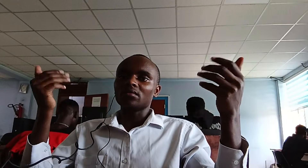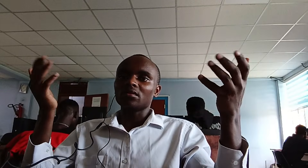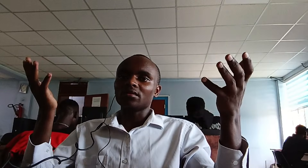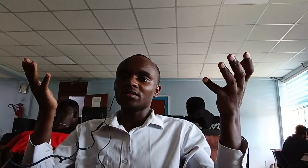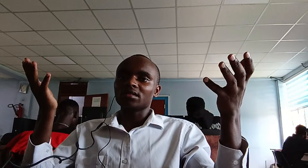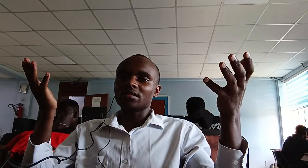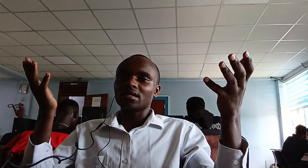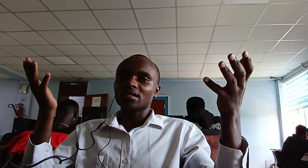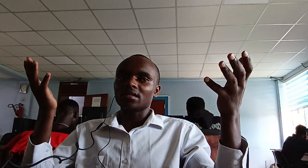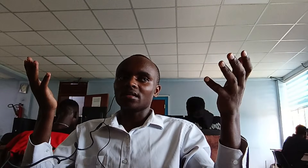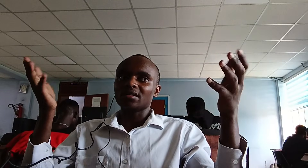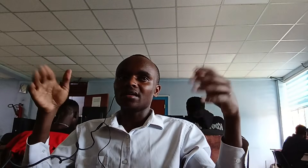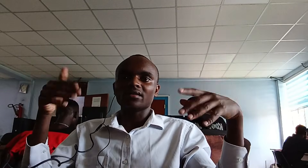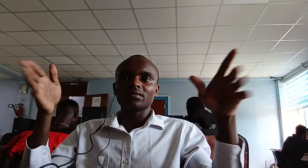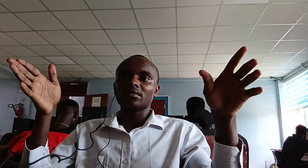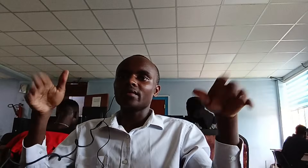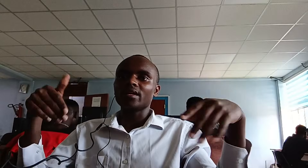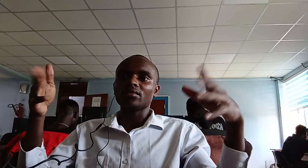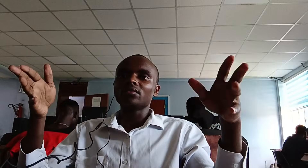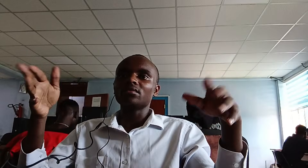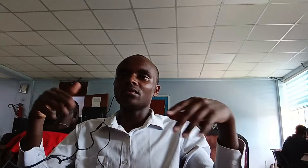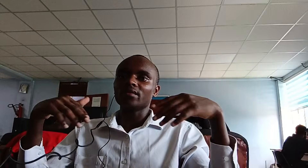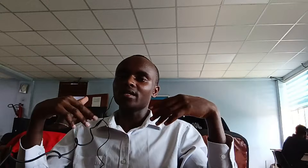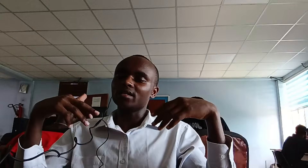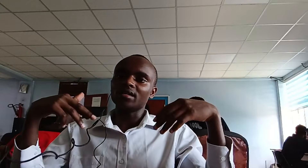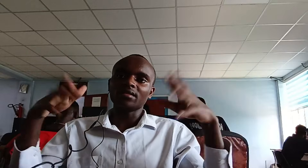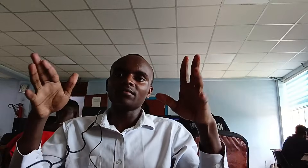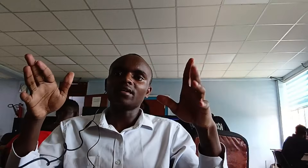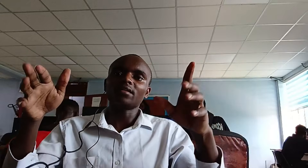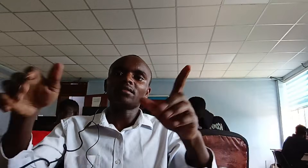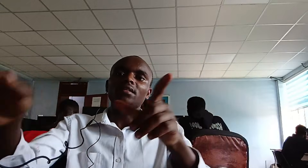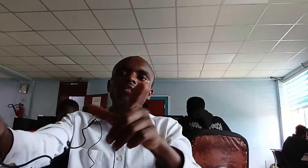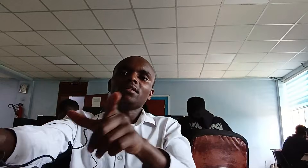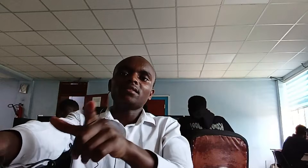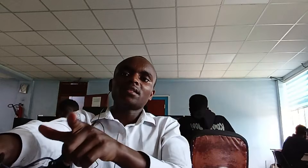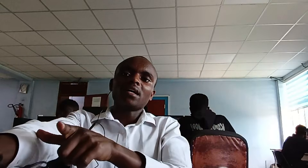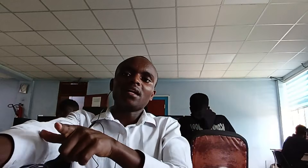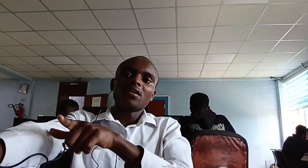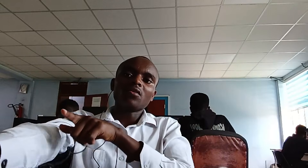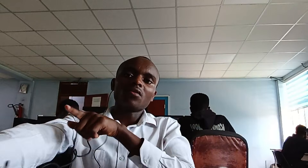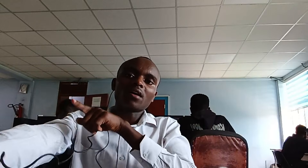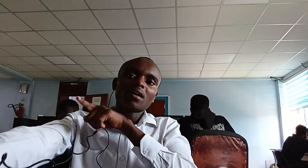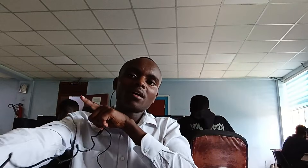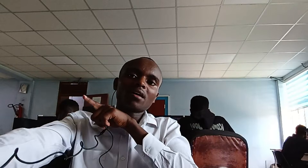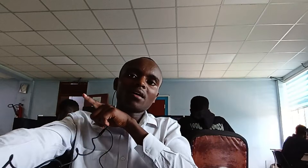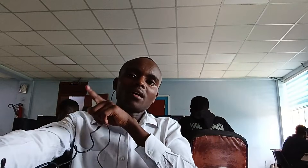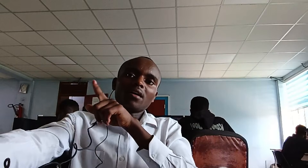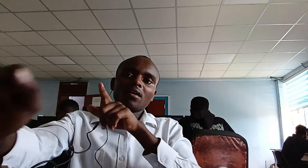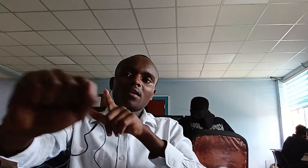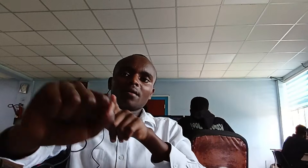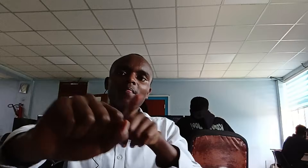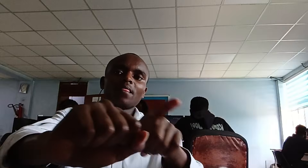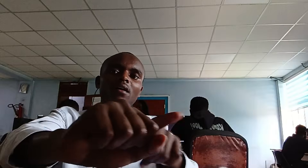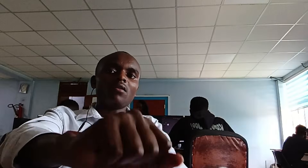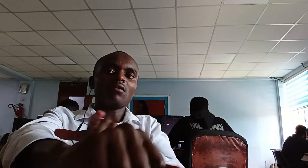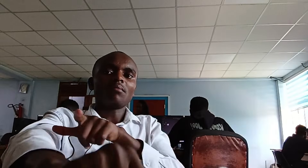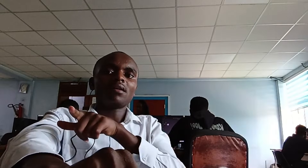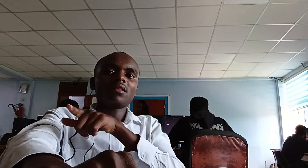how long is the road or the river. It's long, long, but that's